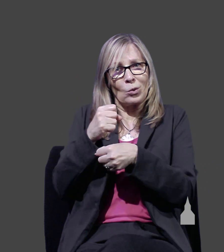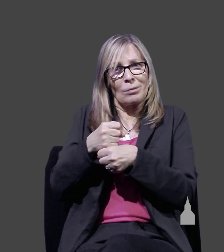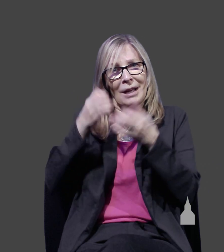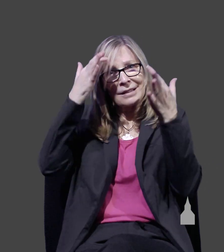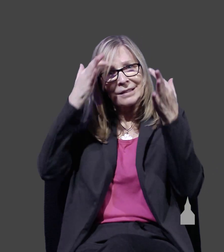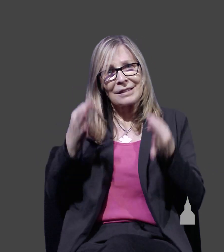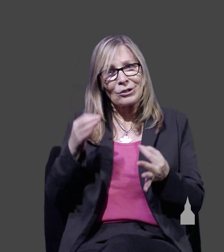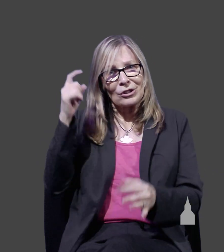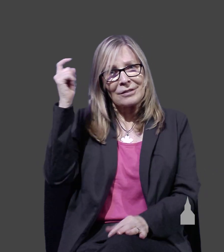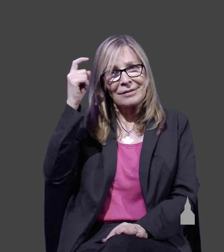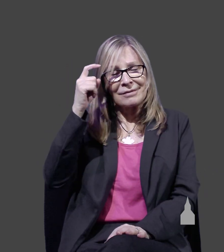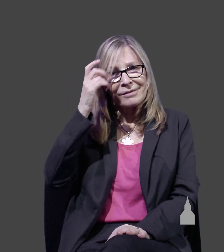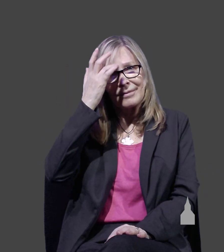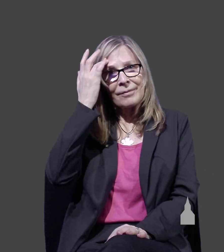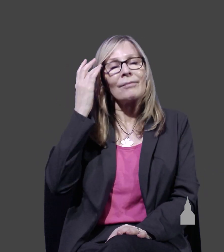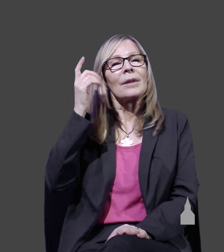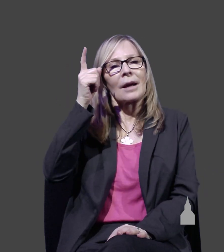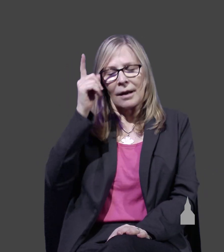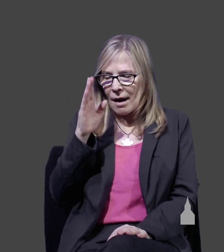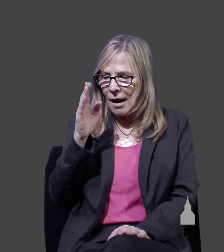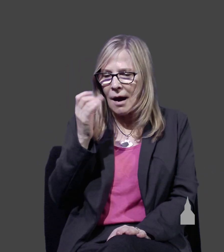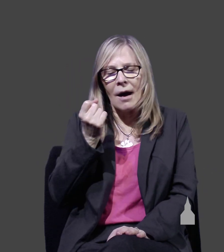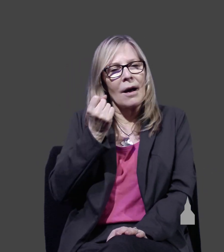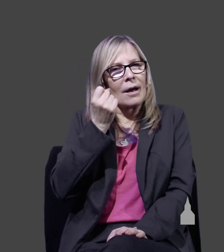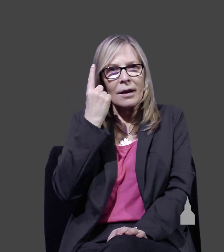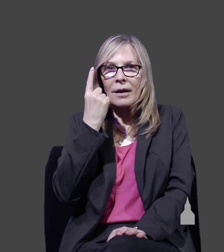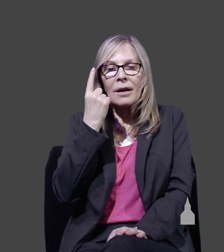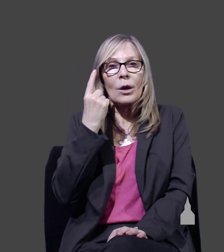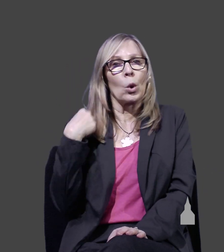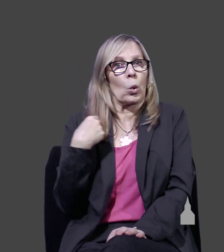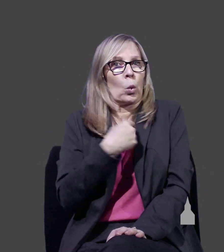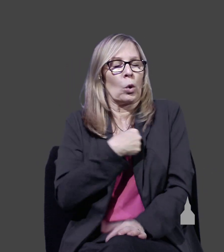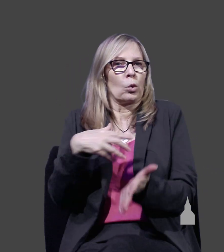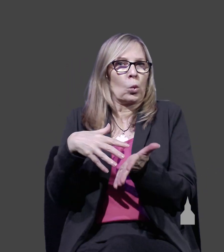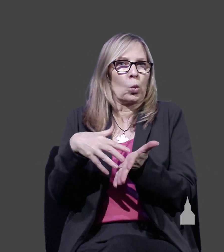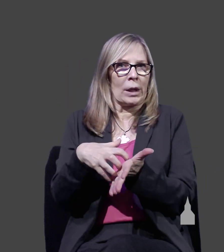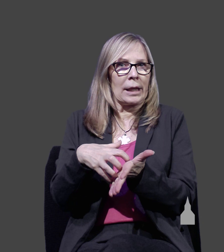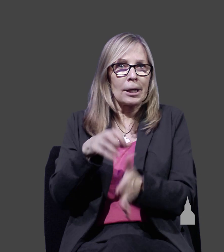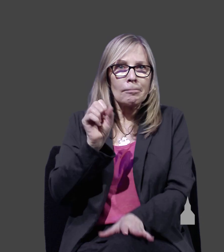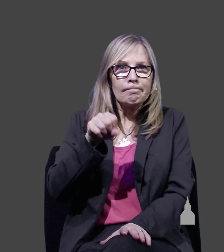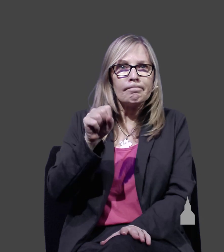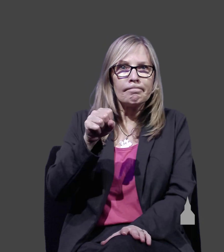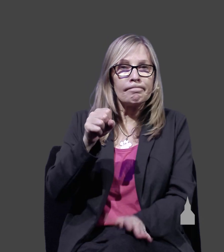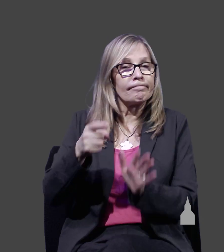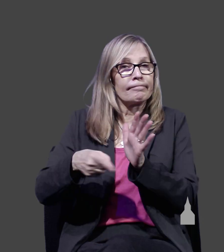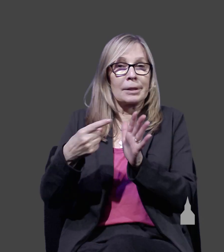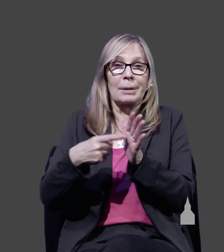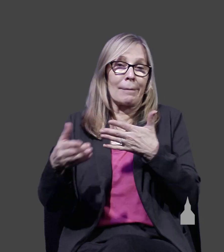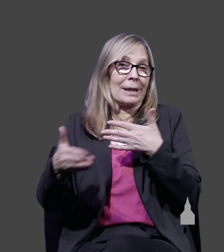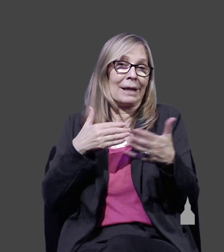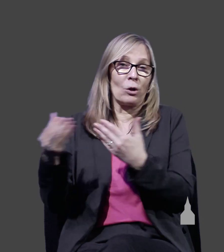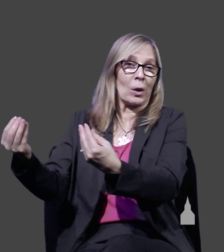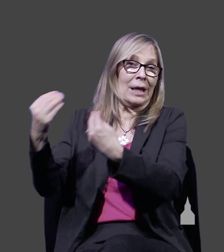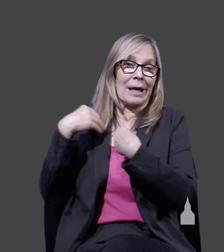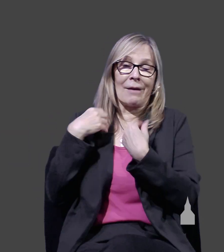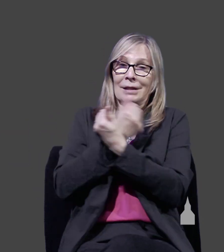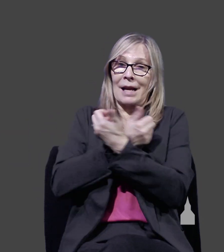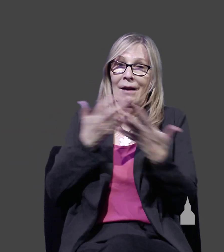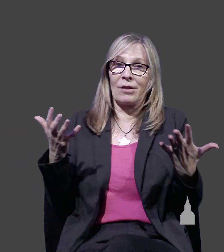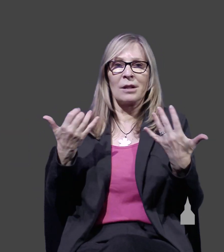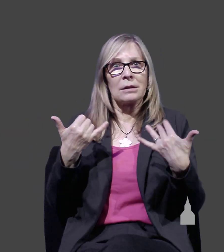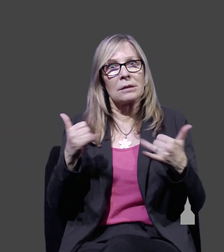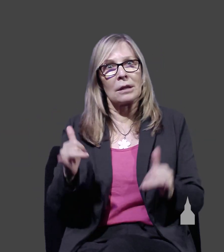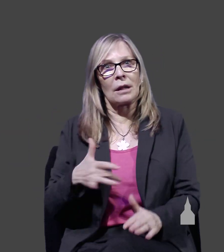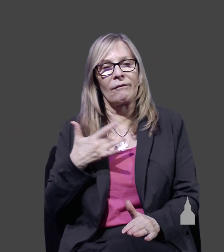And God understands that we're weak And at times, even though he's already given us everything, we're still